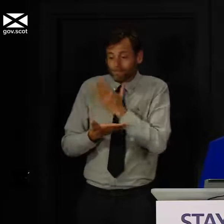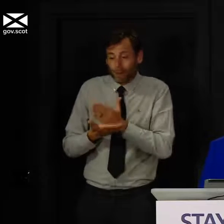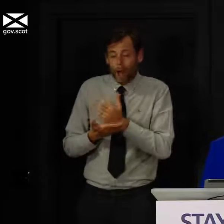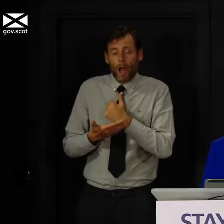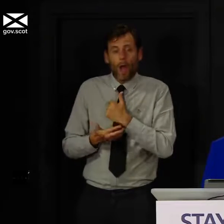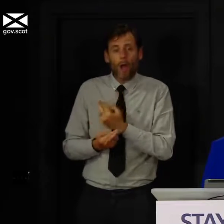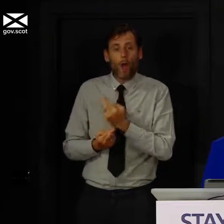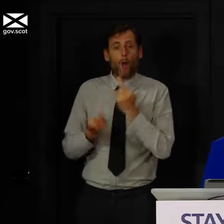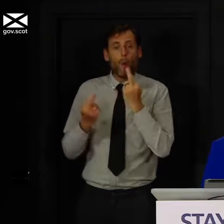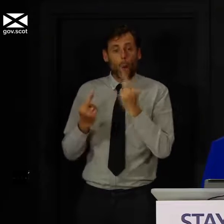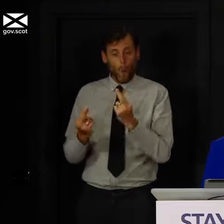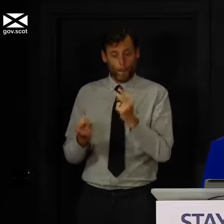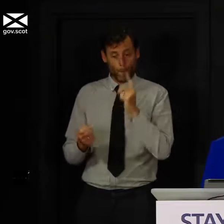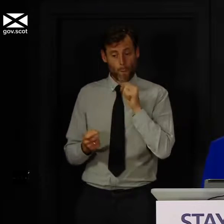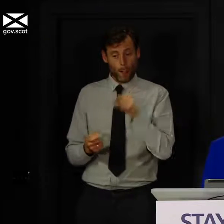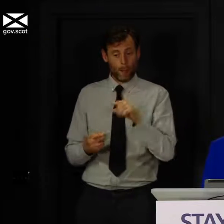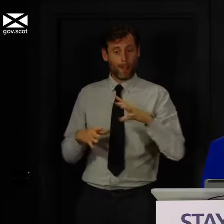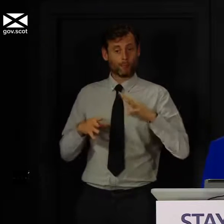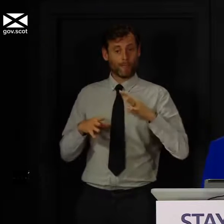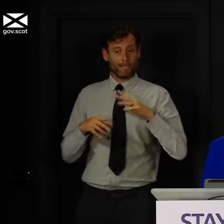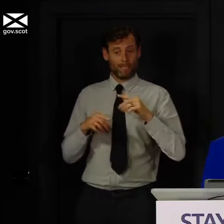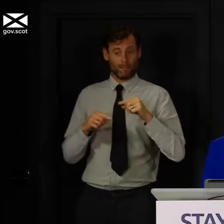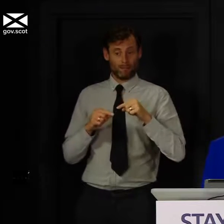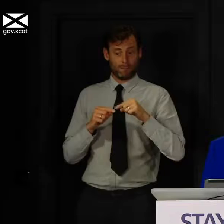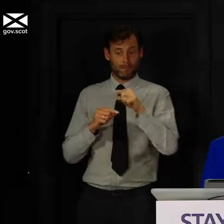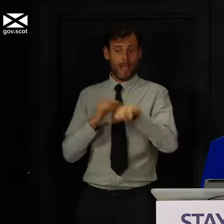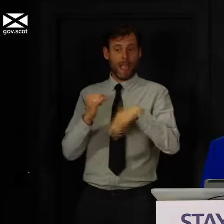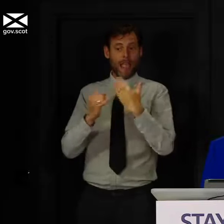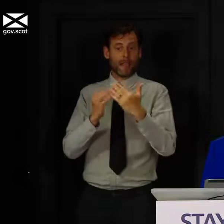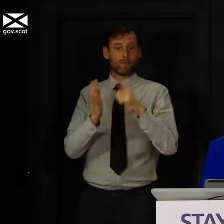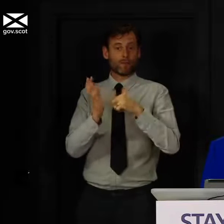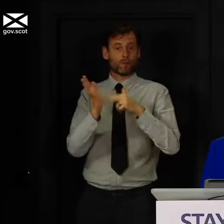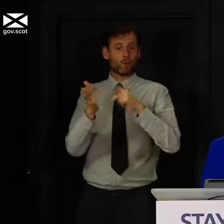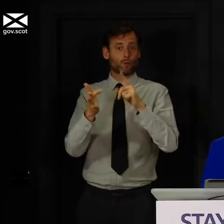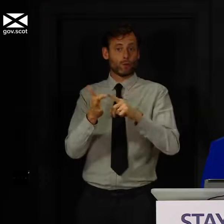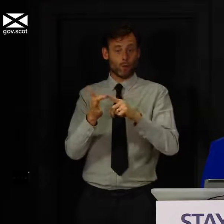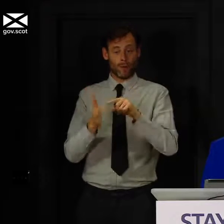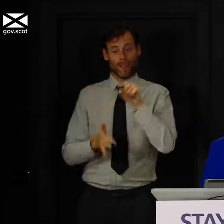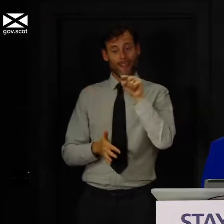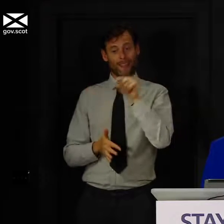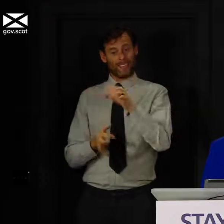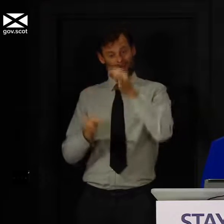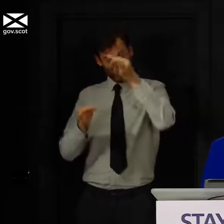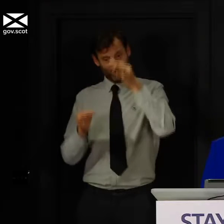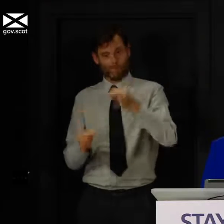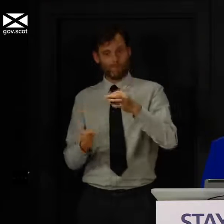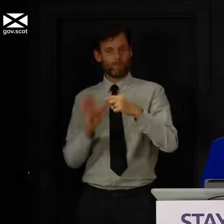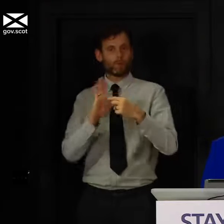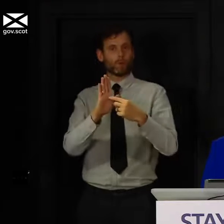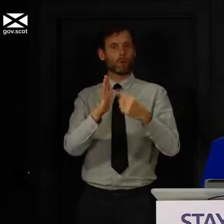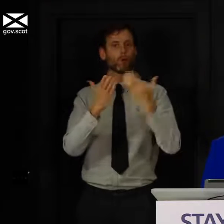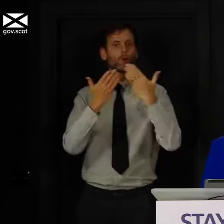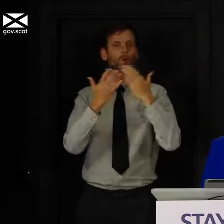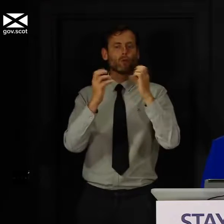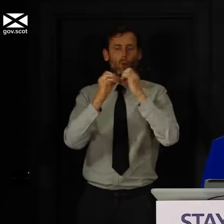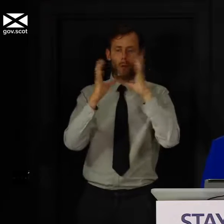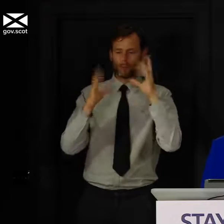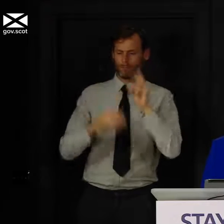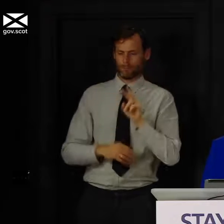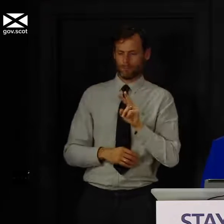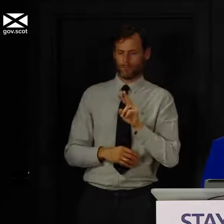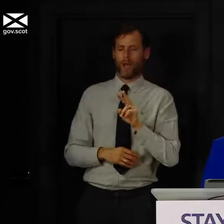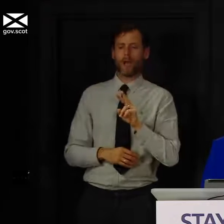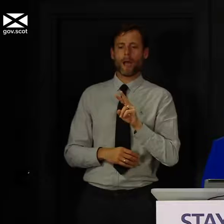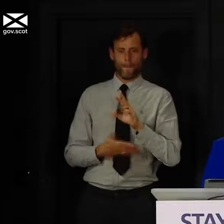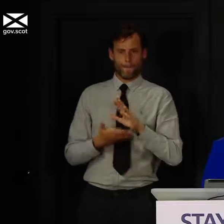is ready to be published by the end of this month, that validation will then help inform us of the